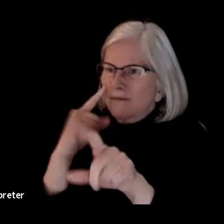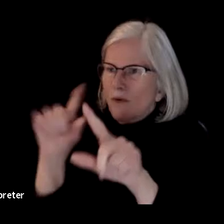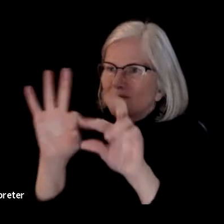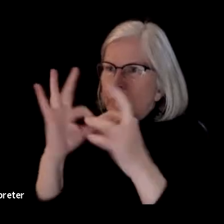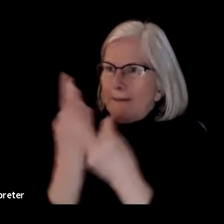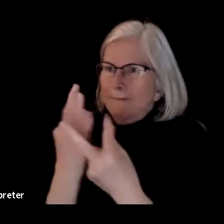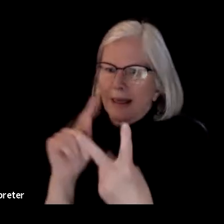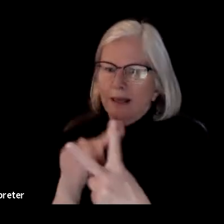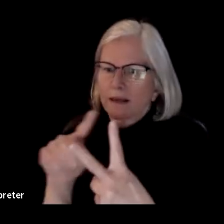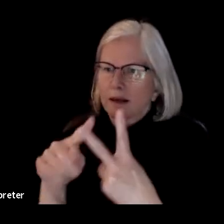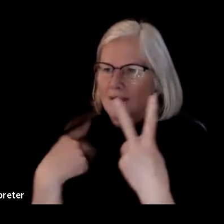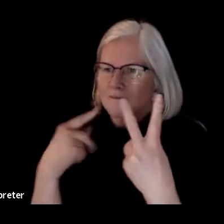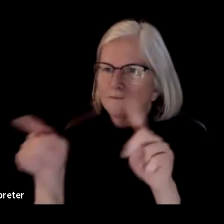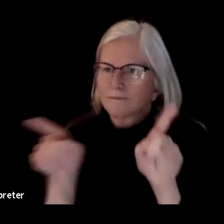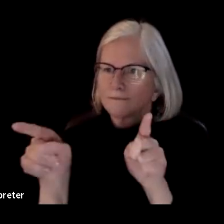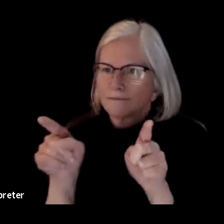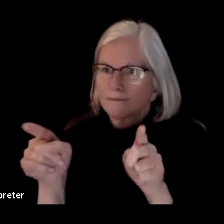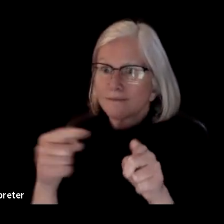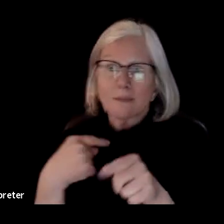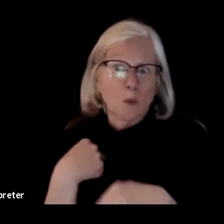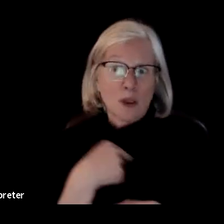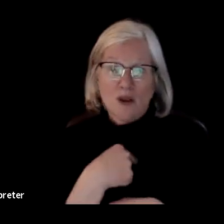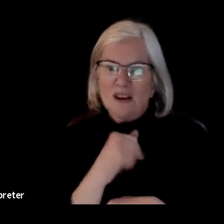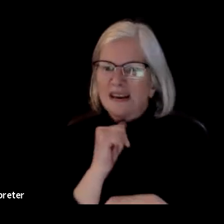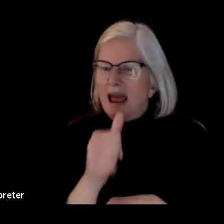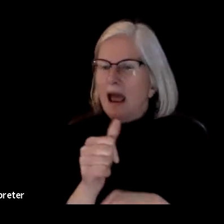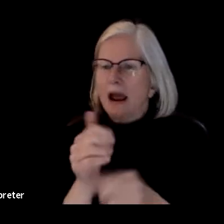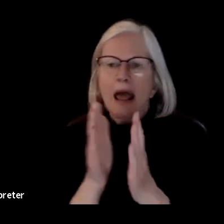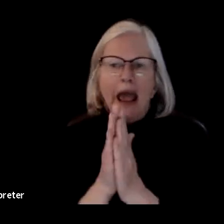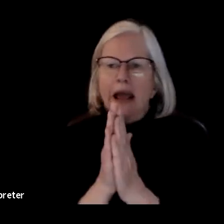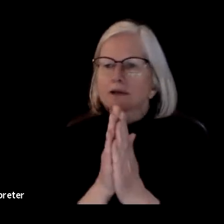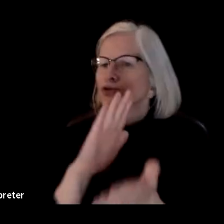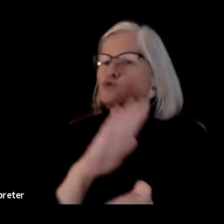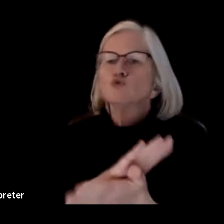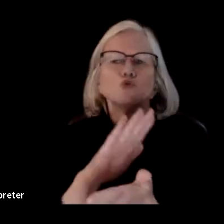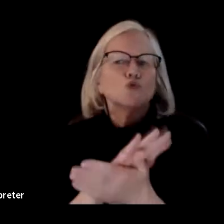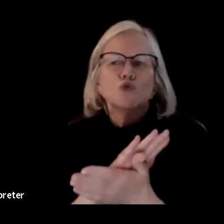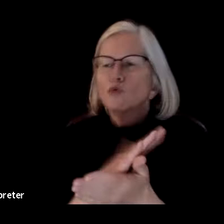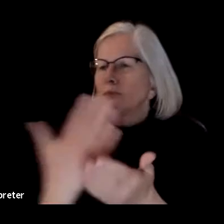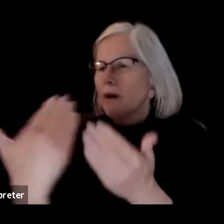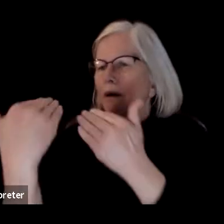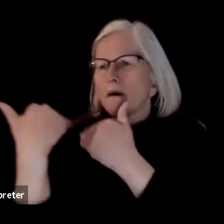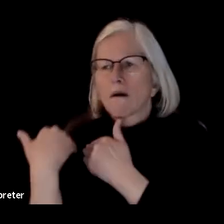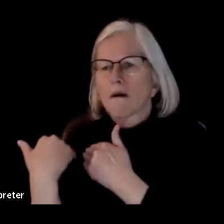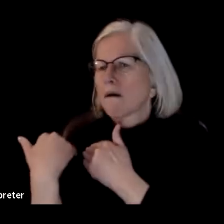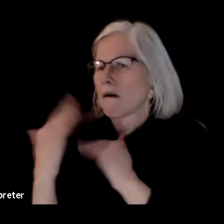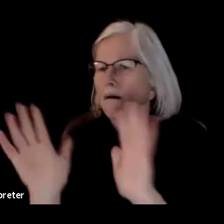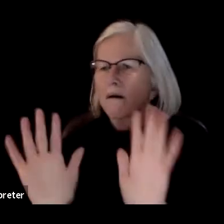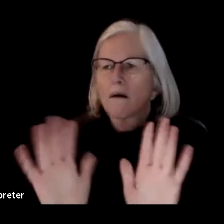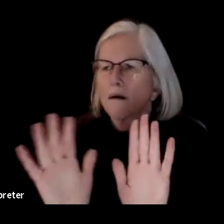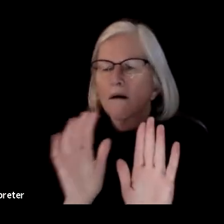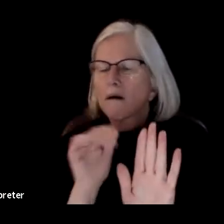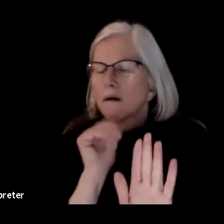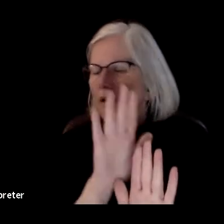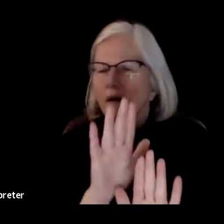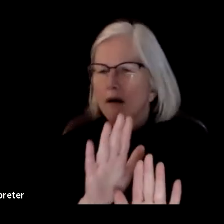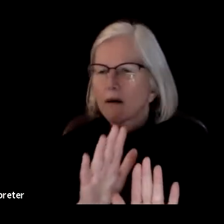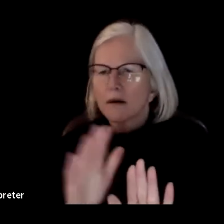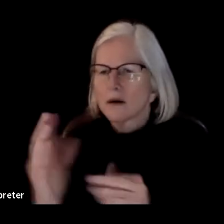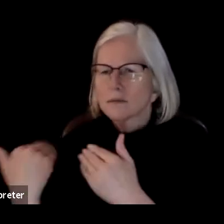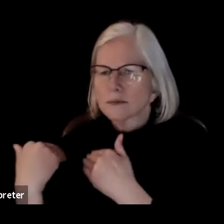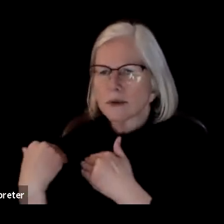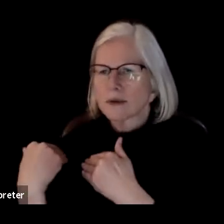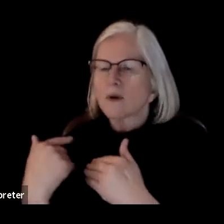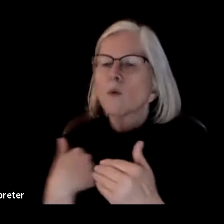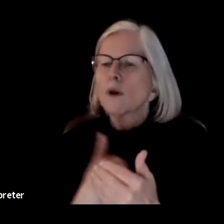We are not asking schools to take on this additional testing burden. We are so thankful for all that